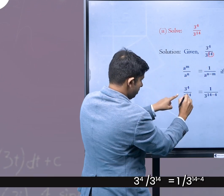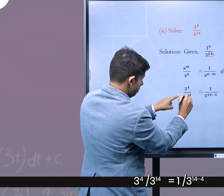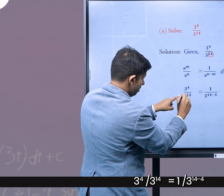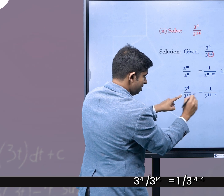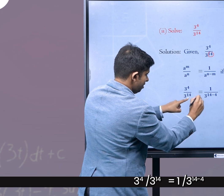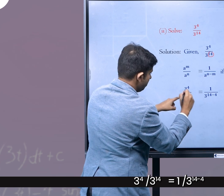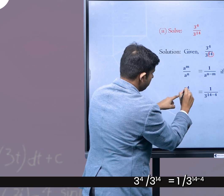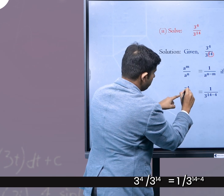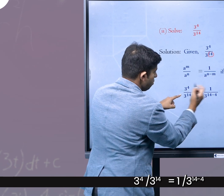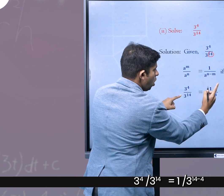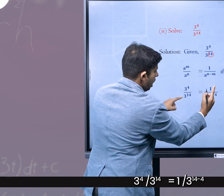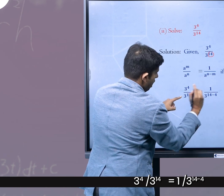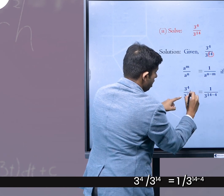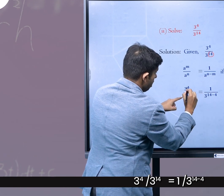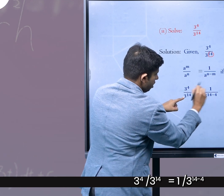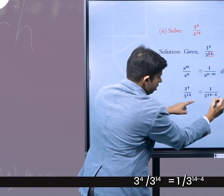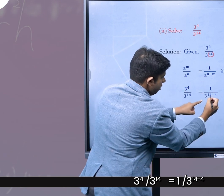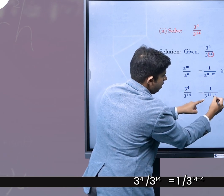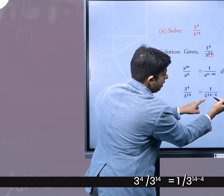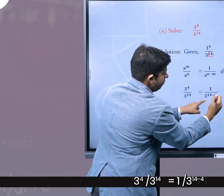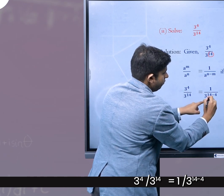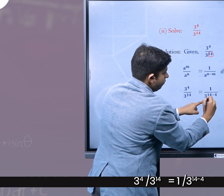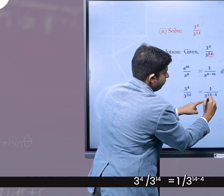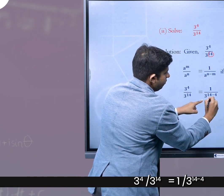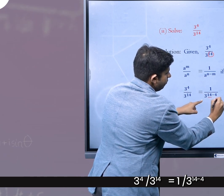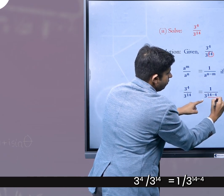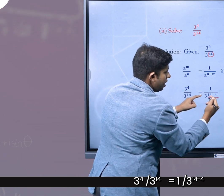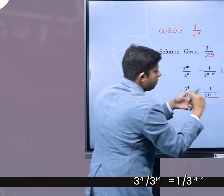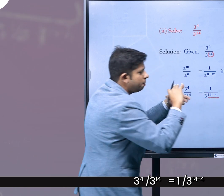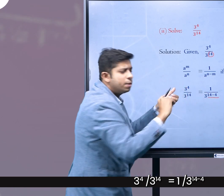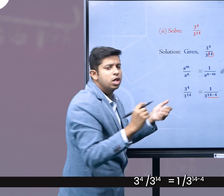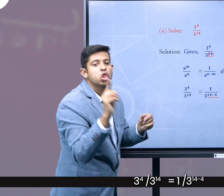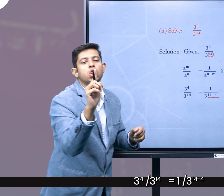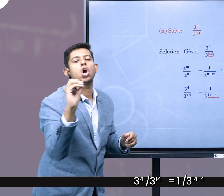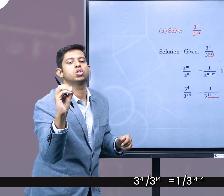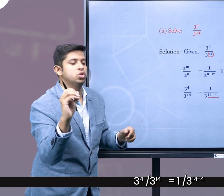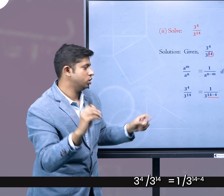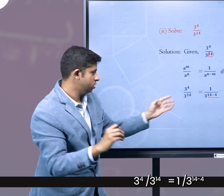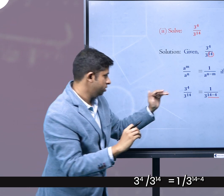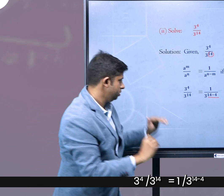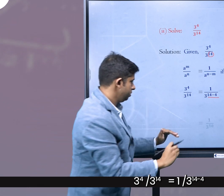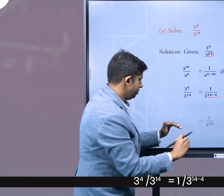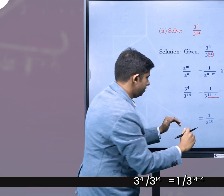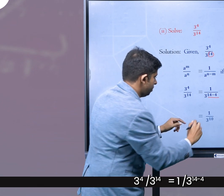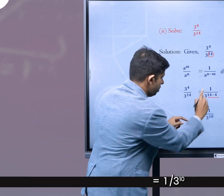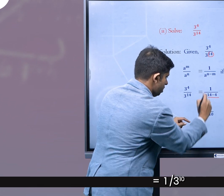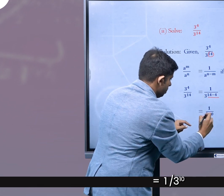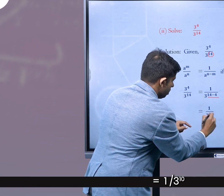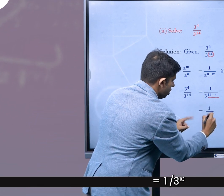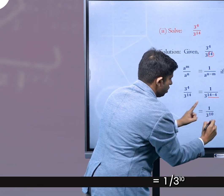3 to the power of 4 by 3 to the power of 14 is equal to 1 by 3 to the power of 14 minus 4, which is equal to 1